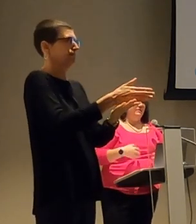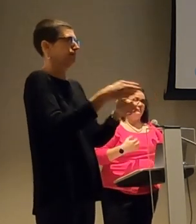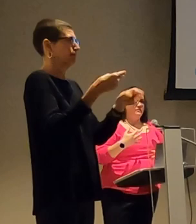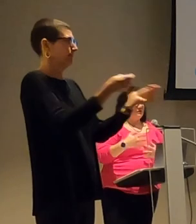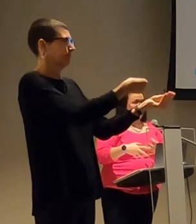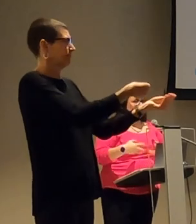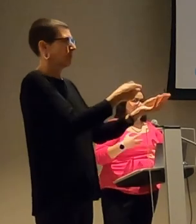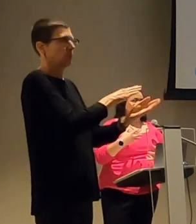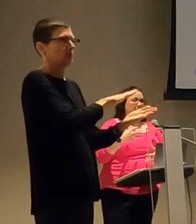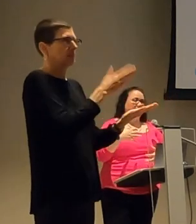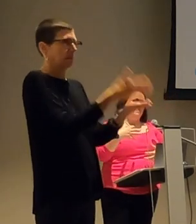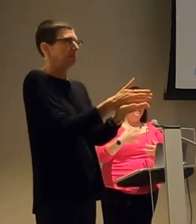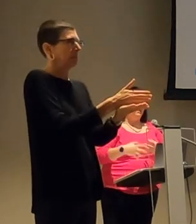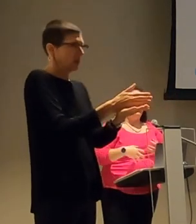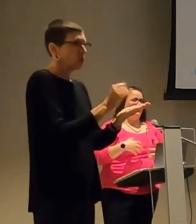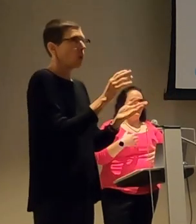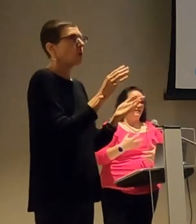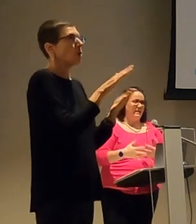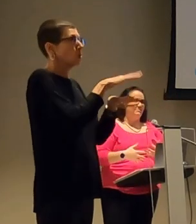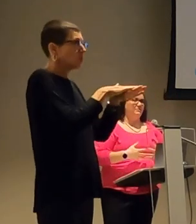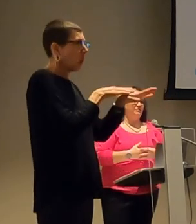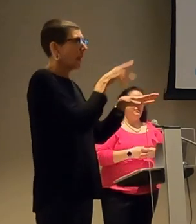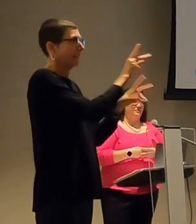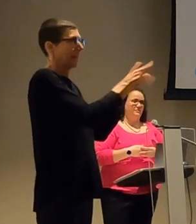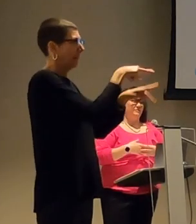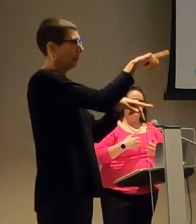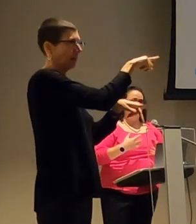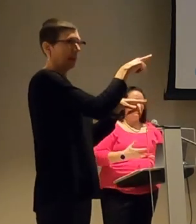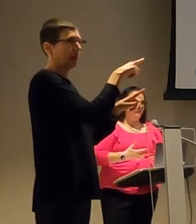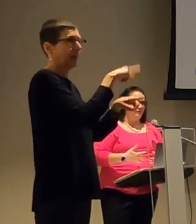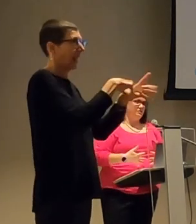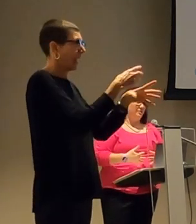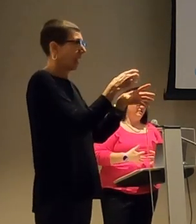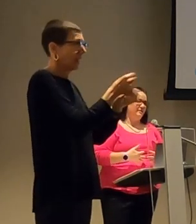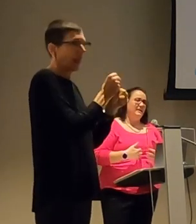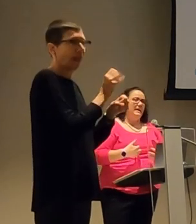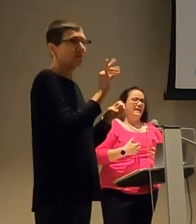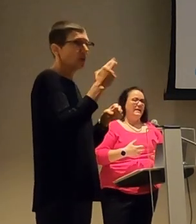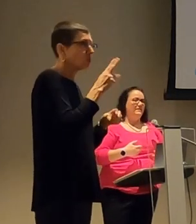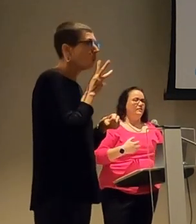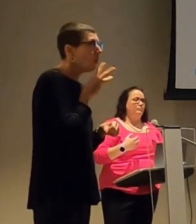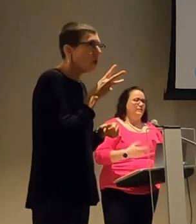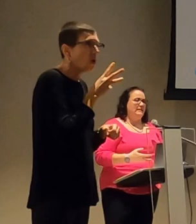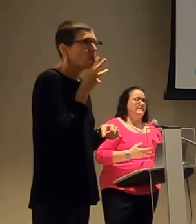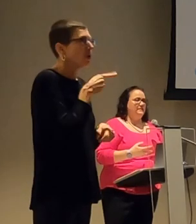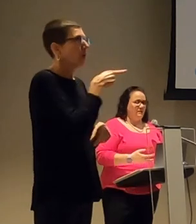So slowly, people are unable to get water, fresh water,